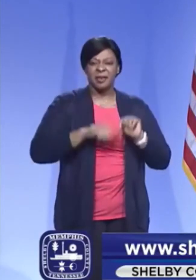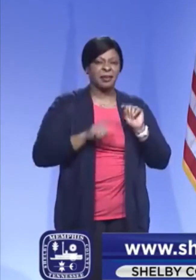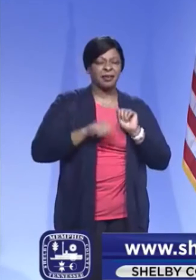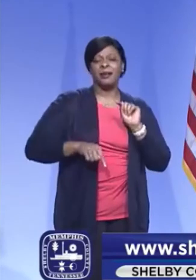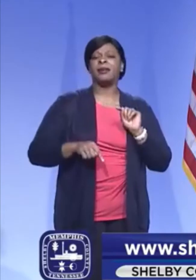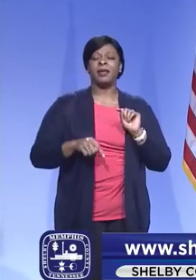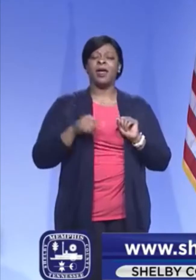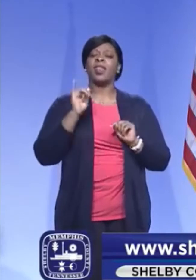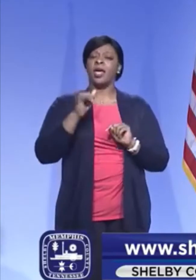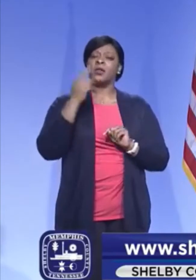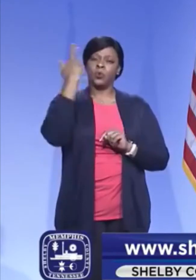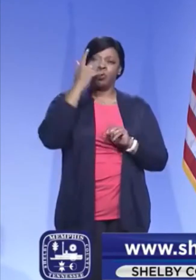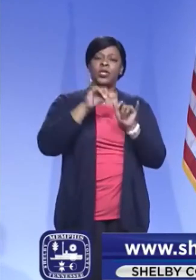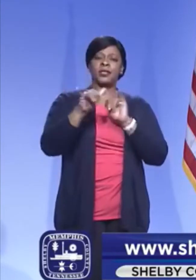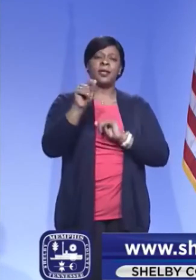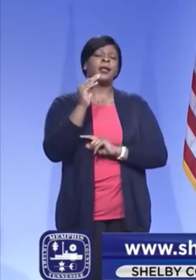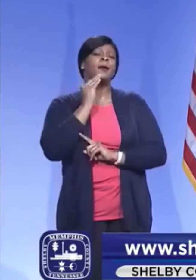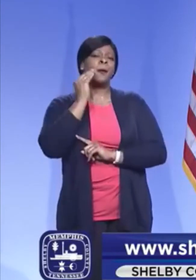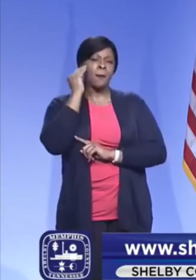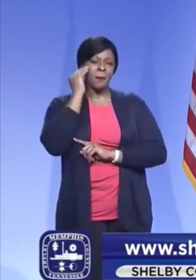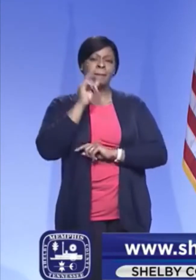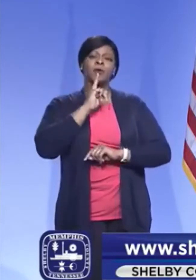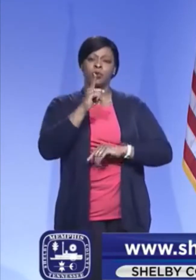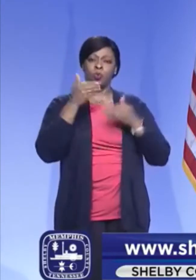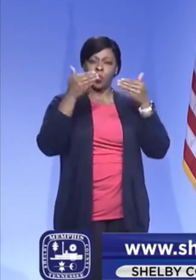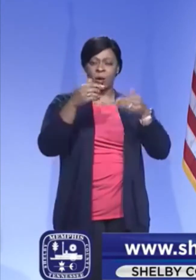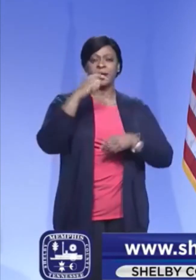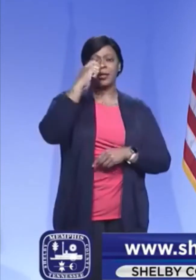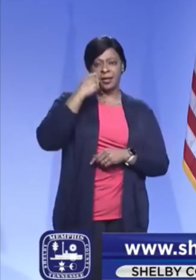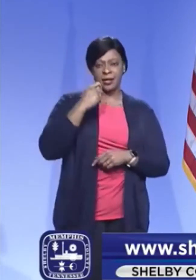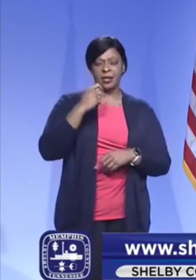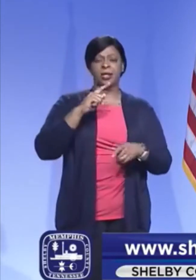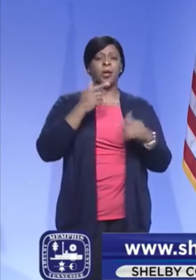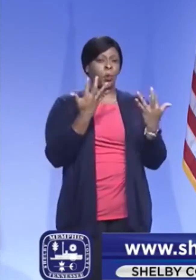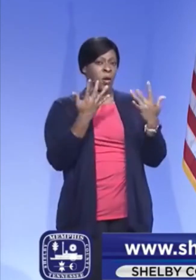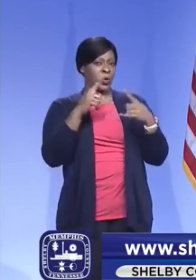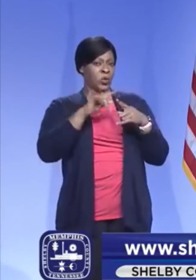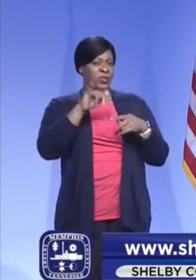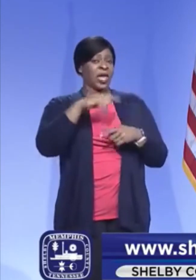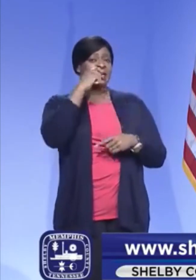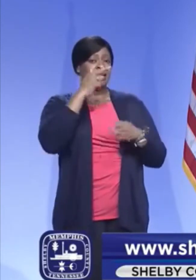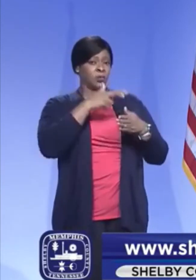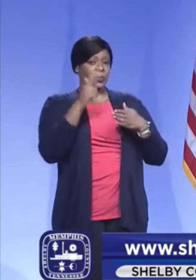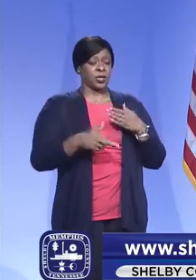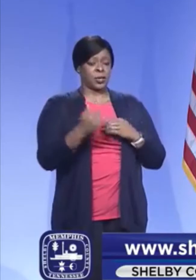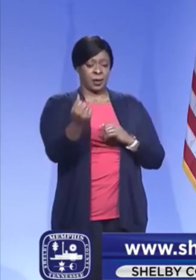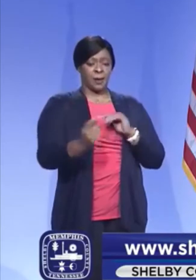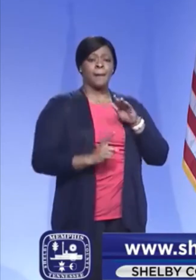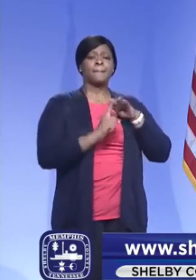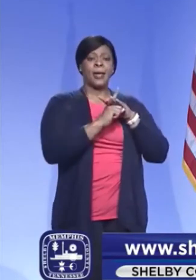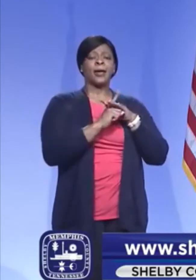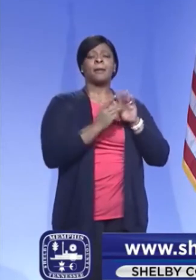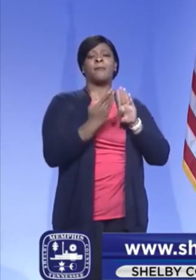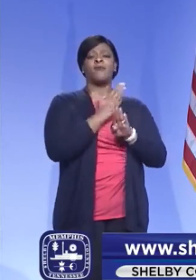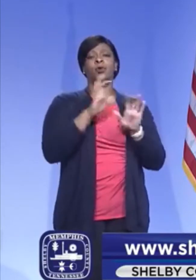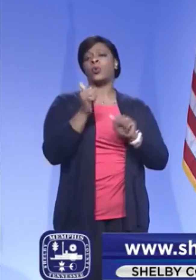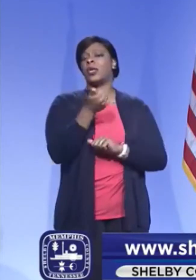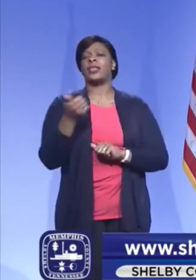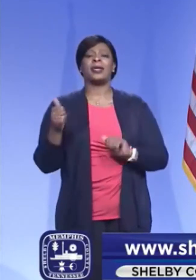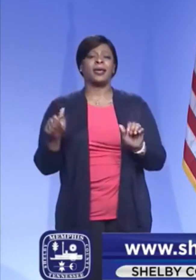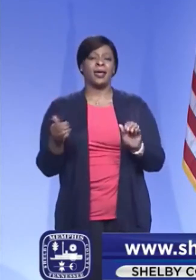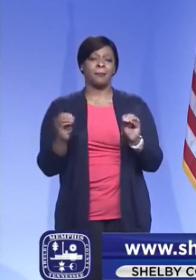that one should stay home and surely get tested and then wait until that test result comes back before you do anything